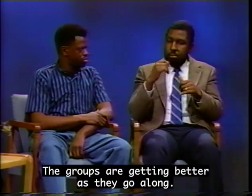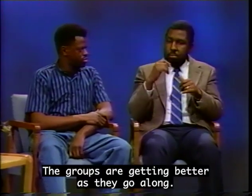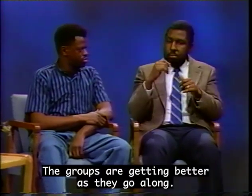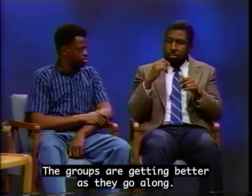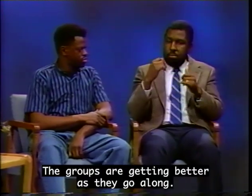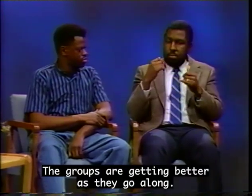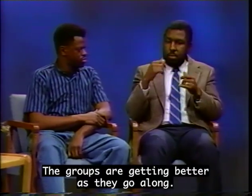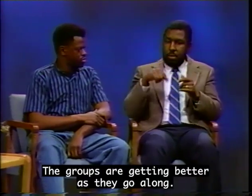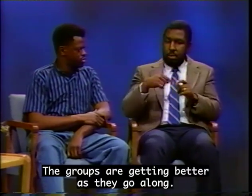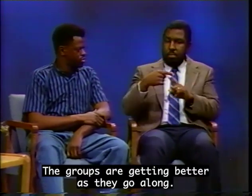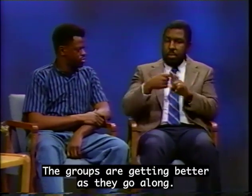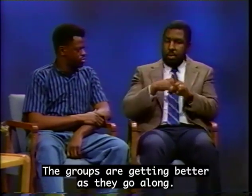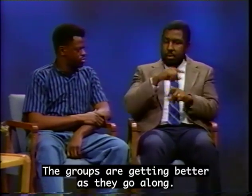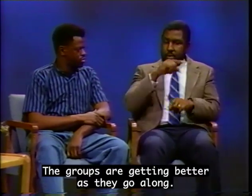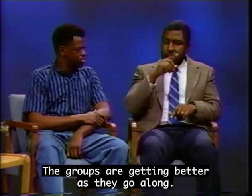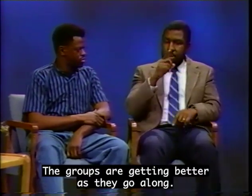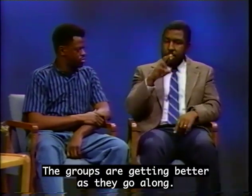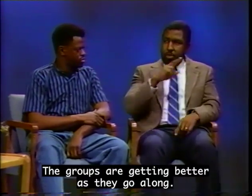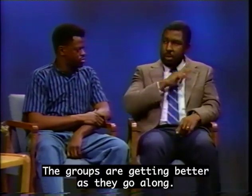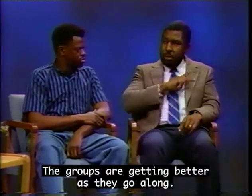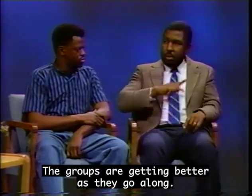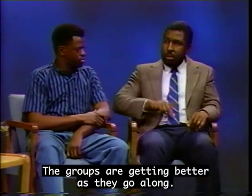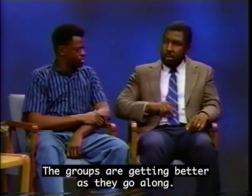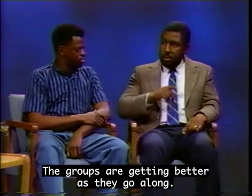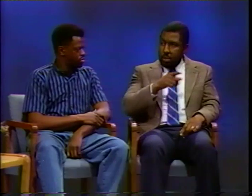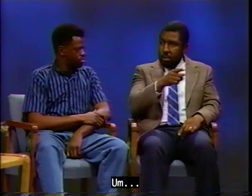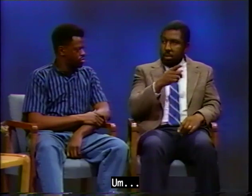The groups are getting better as they go along.